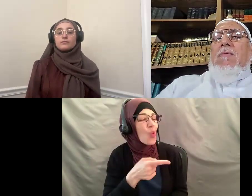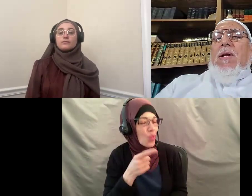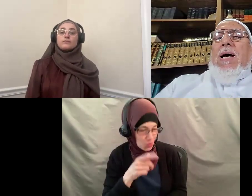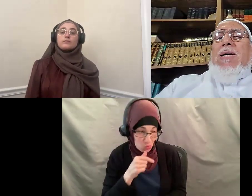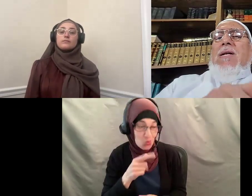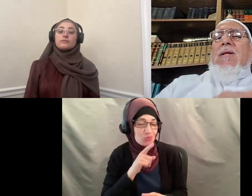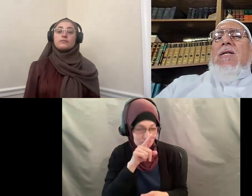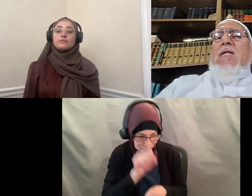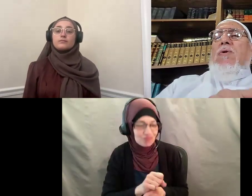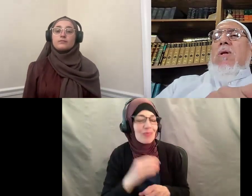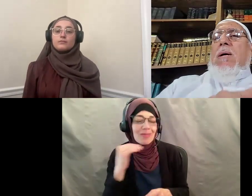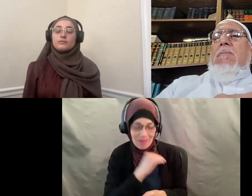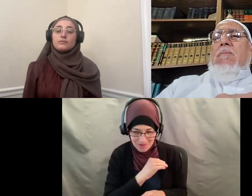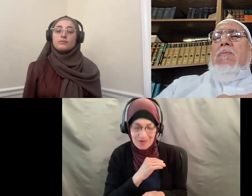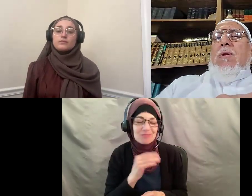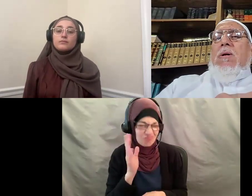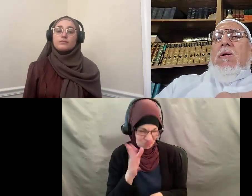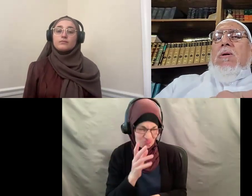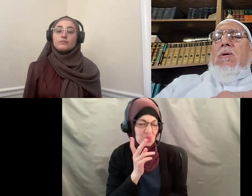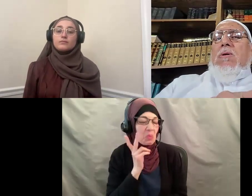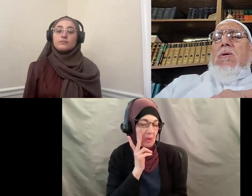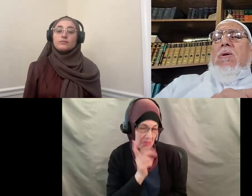camel as a test for them.